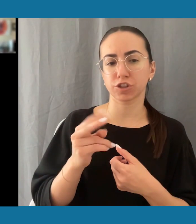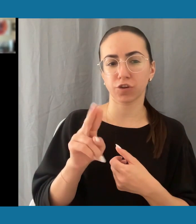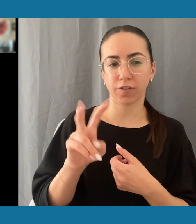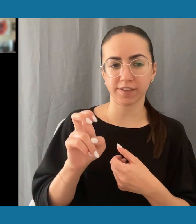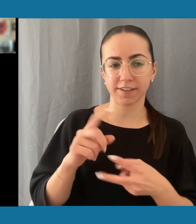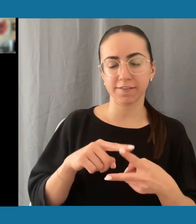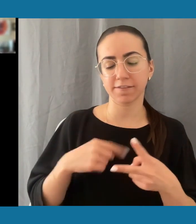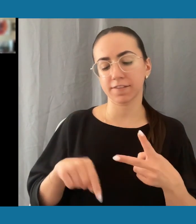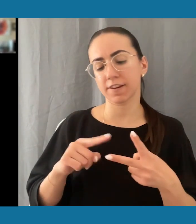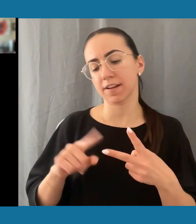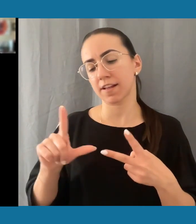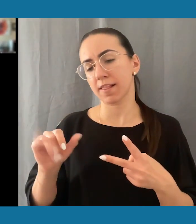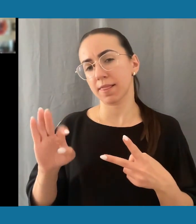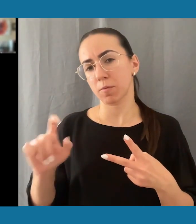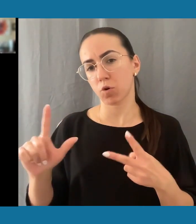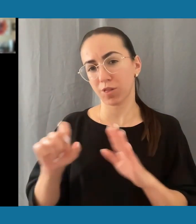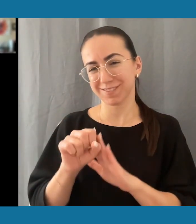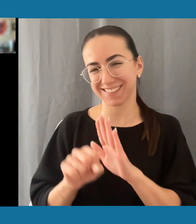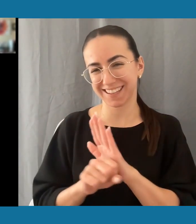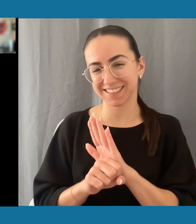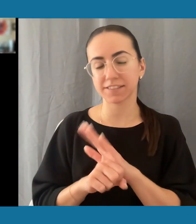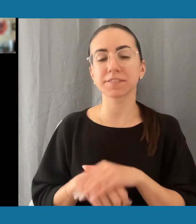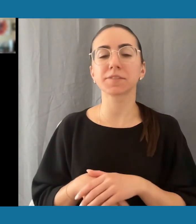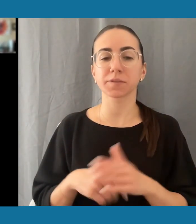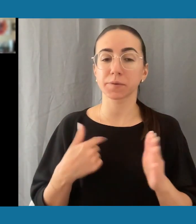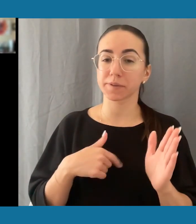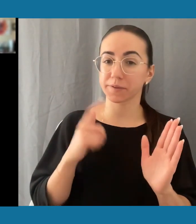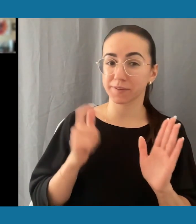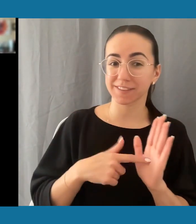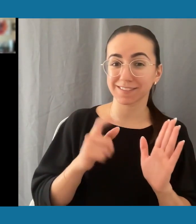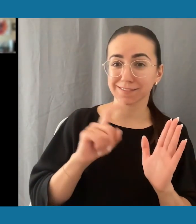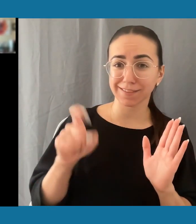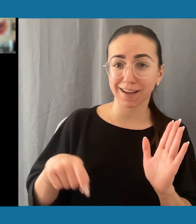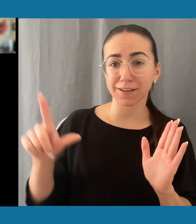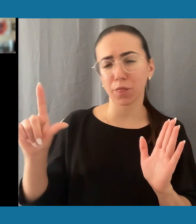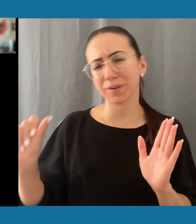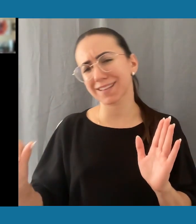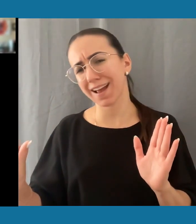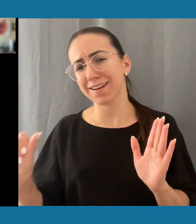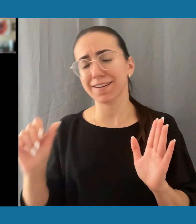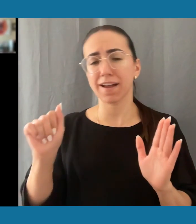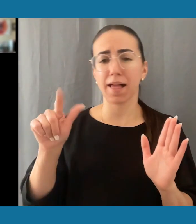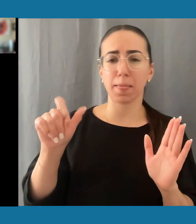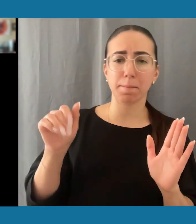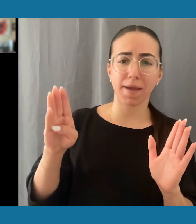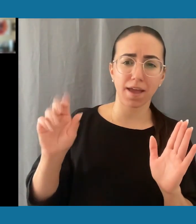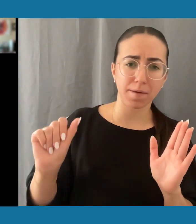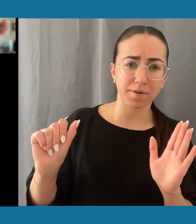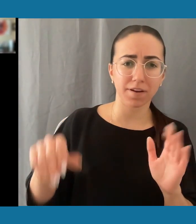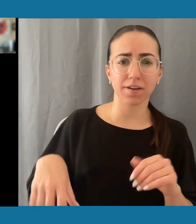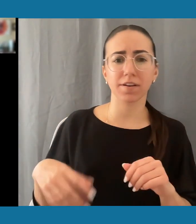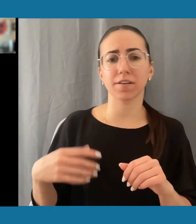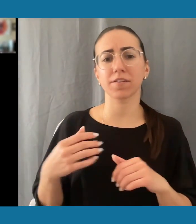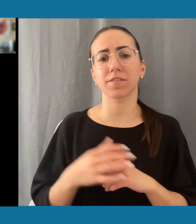see, Texas, Louisiana, Alabama, but also Washington and California and New York